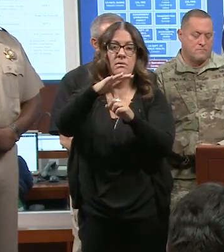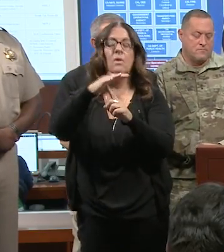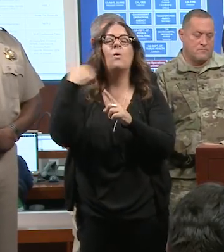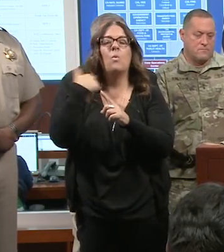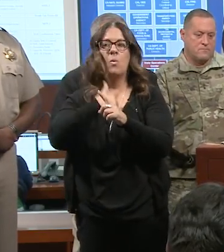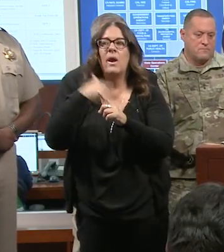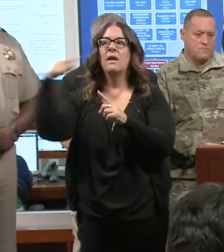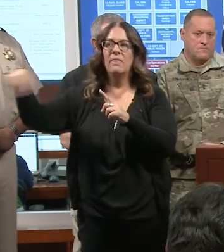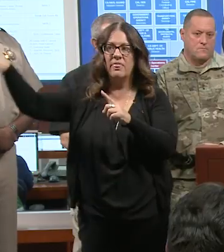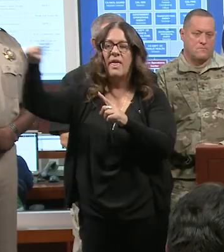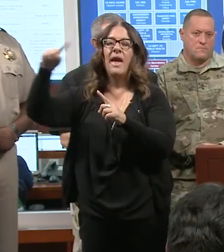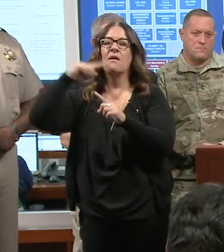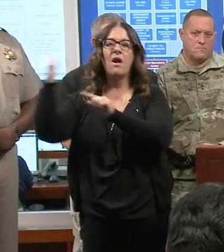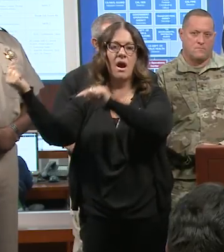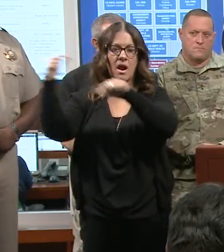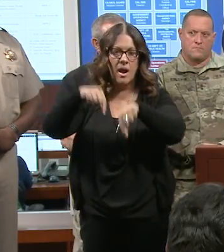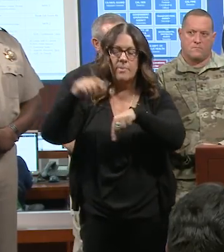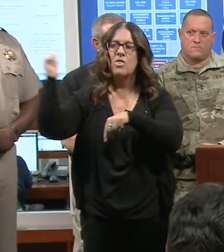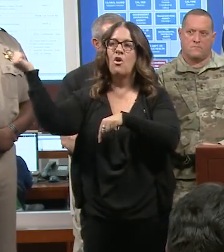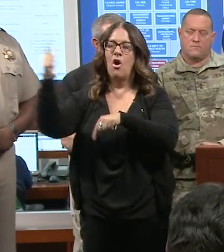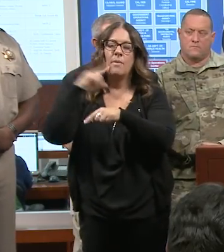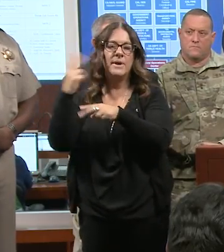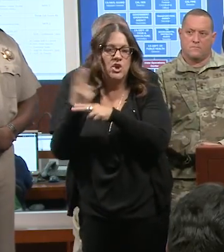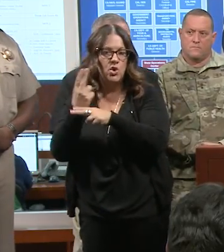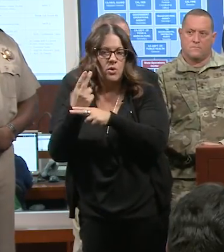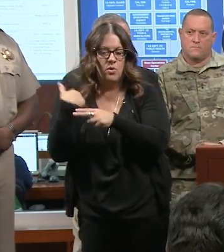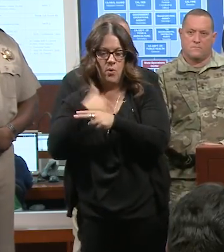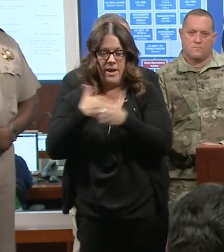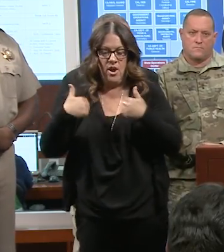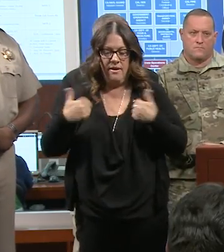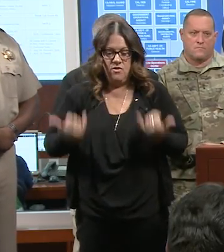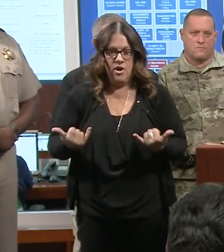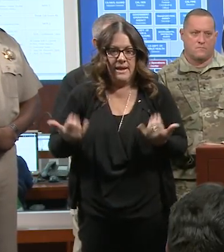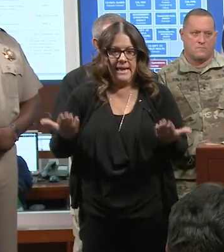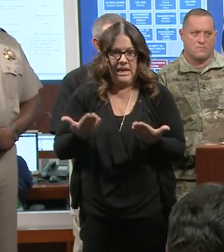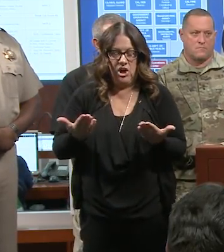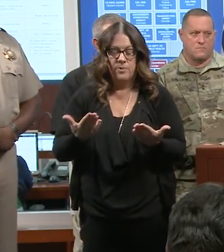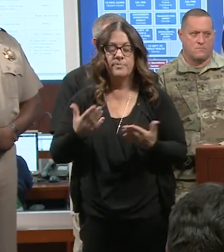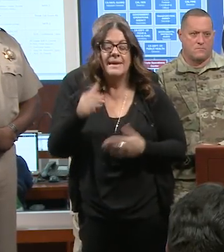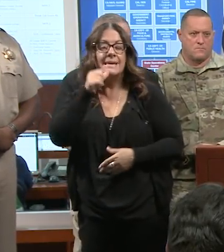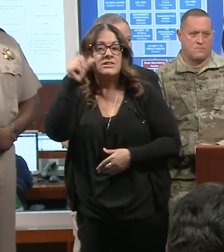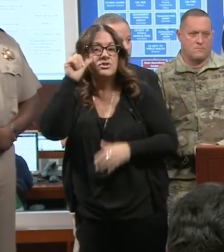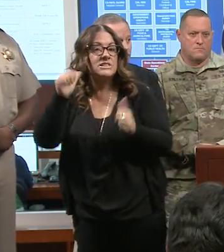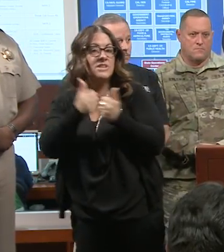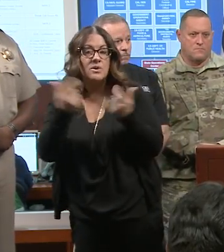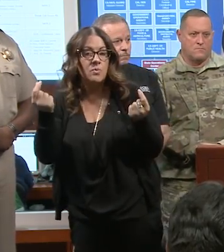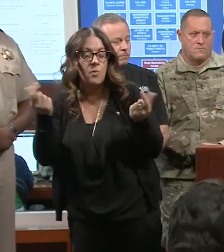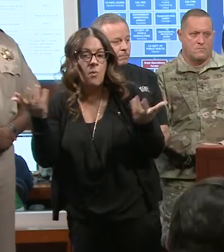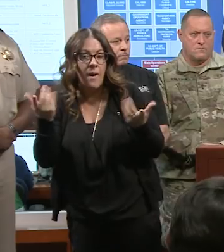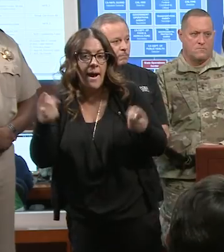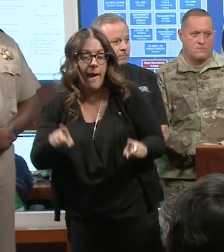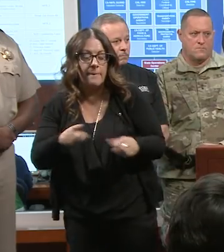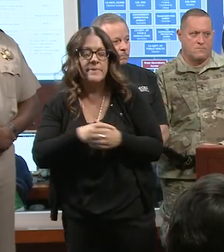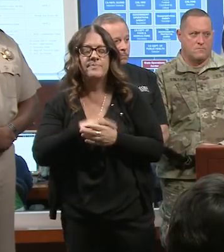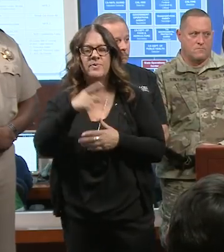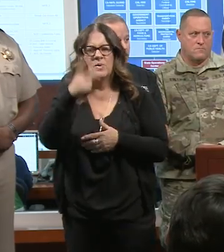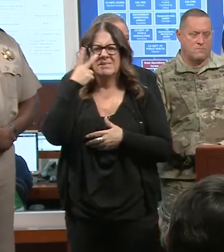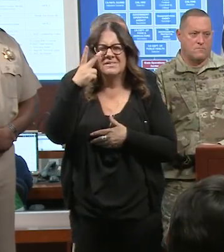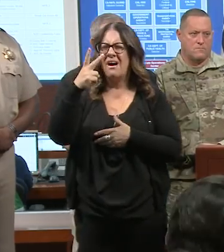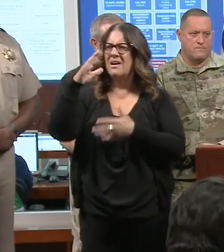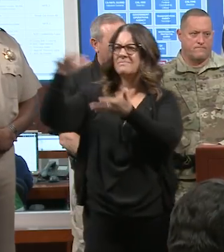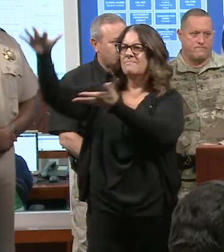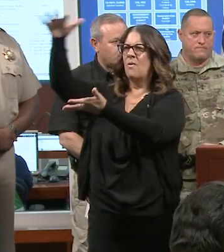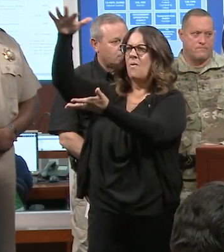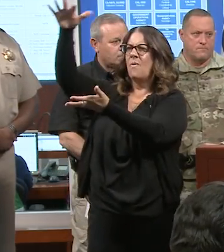here or coming. They're all being used. The incidents are getting everything they need. The challenge yesterday is, as many saw, the smoke